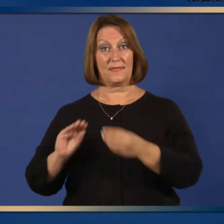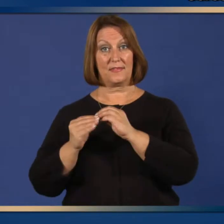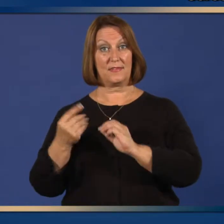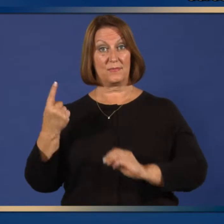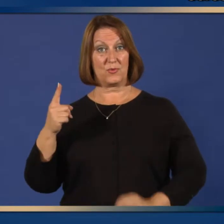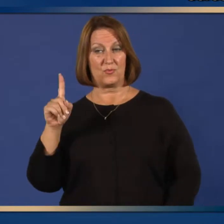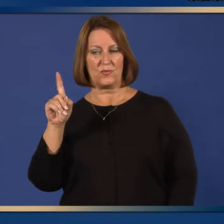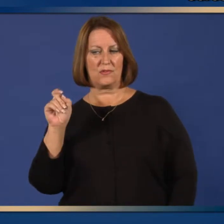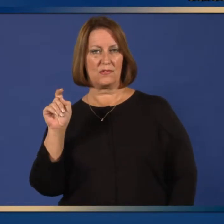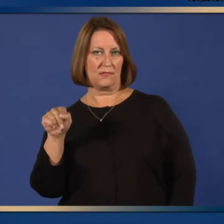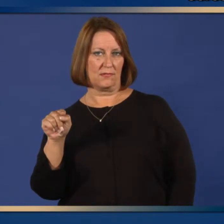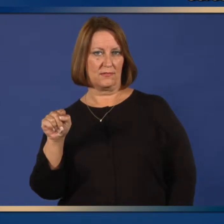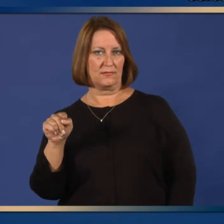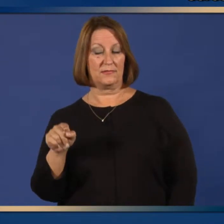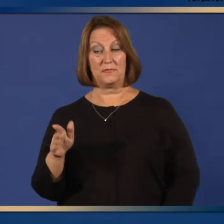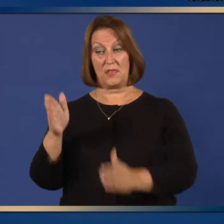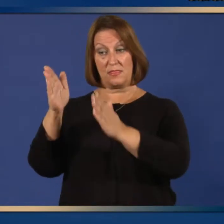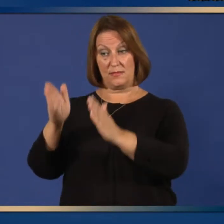One.